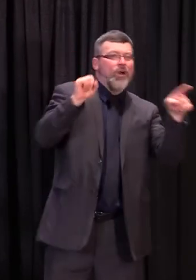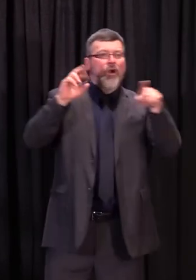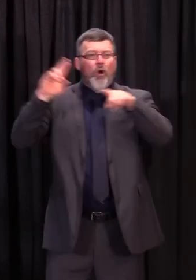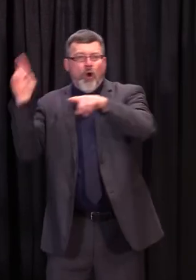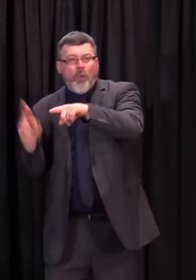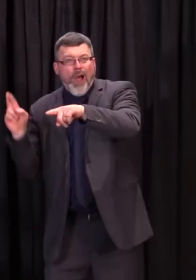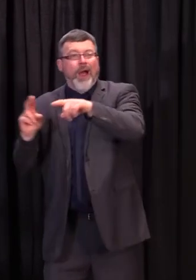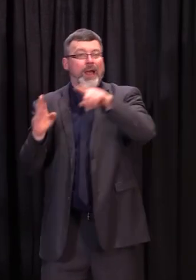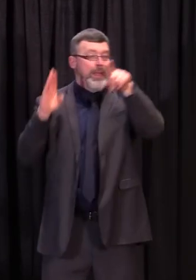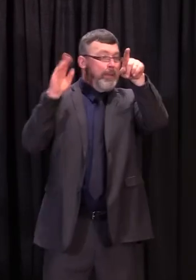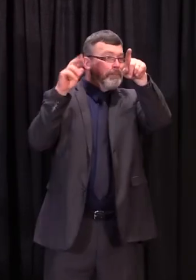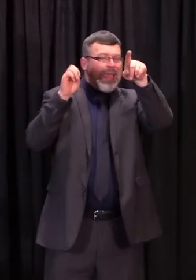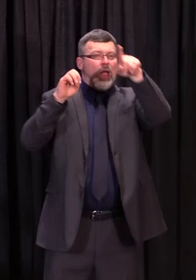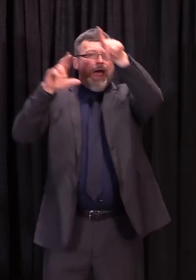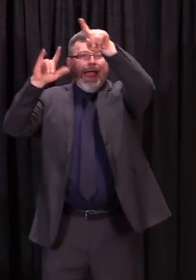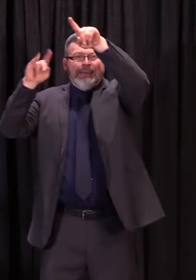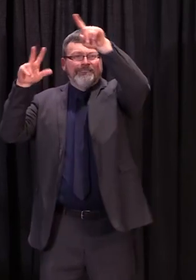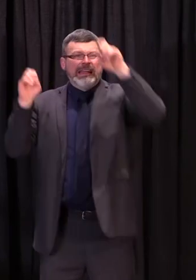beyond.